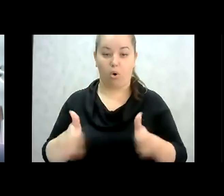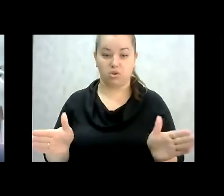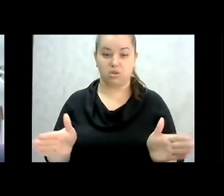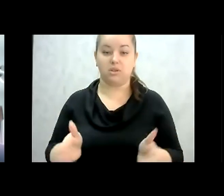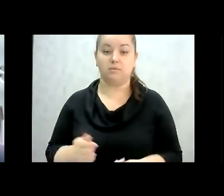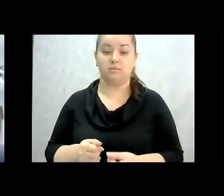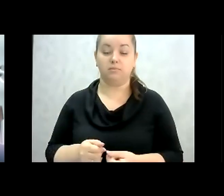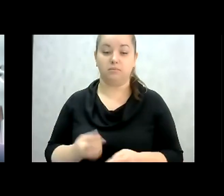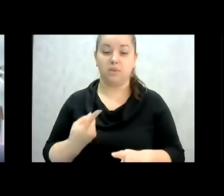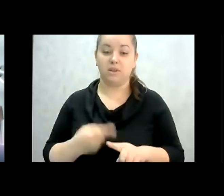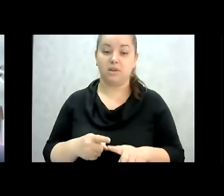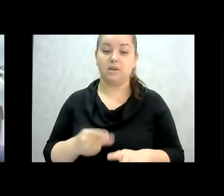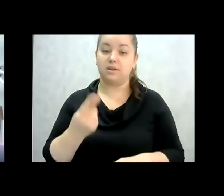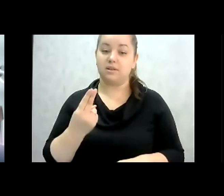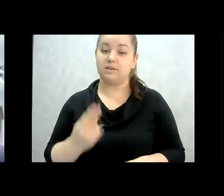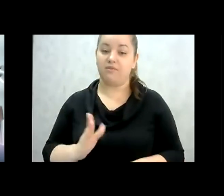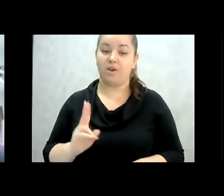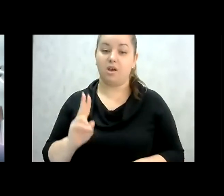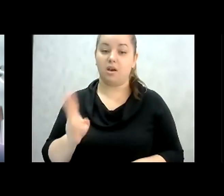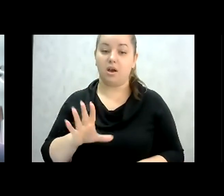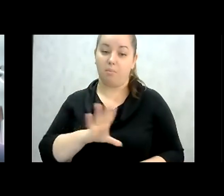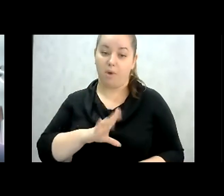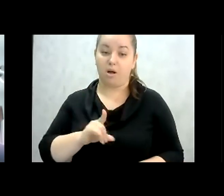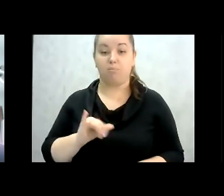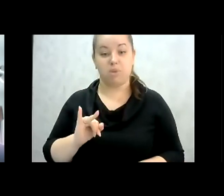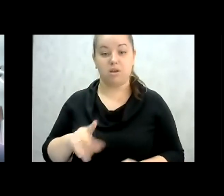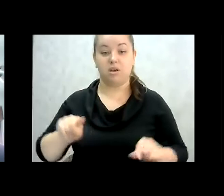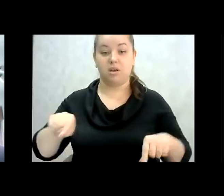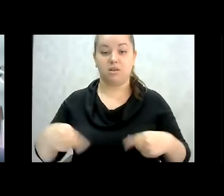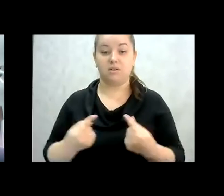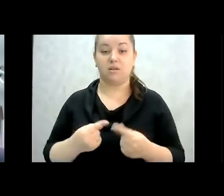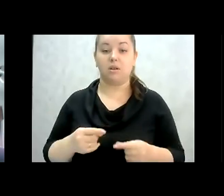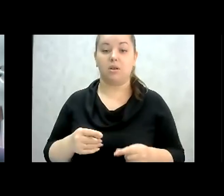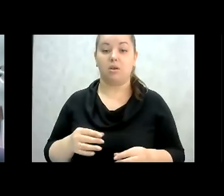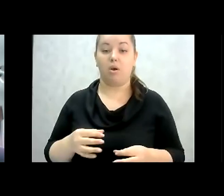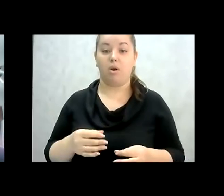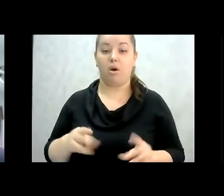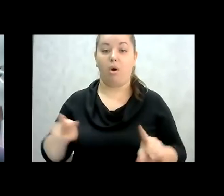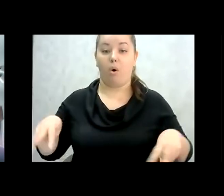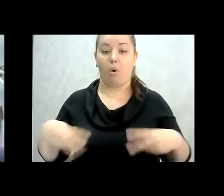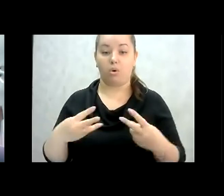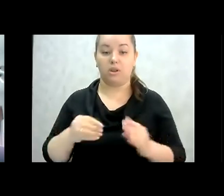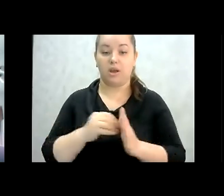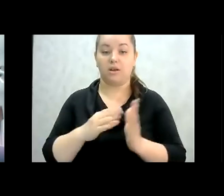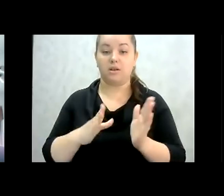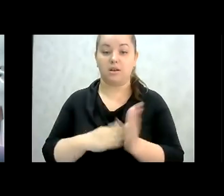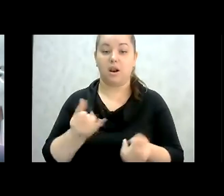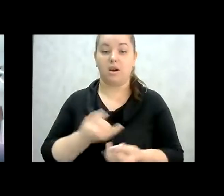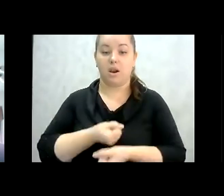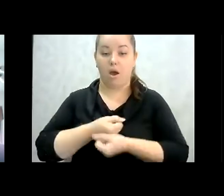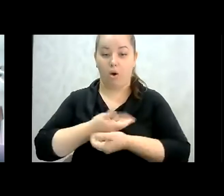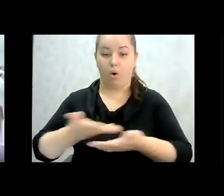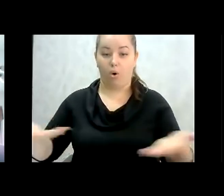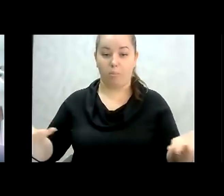register for the publication of all complaints submitted to the election administration, preferably indicating the status and outcome of